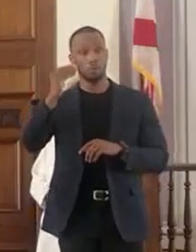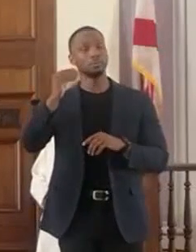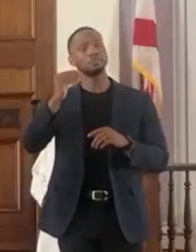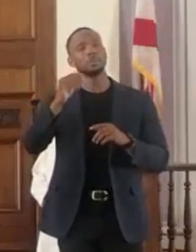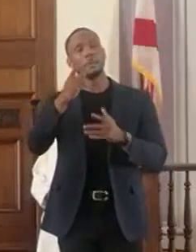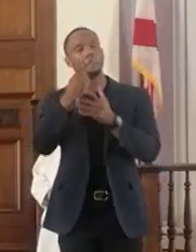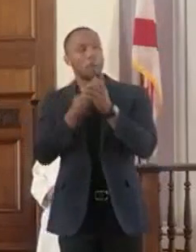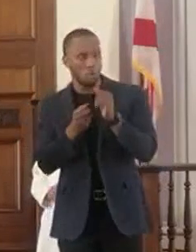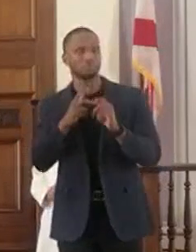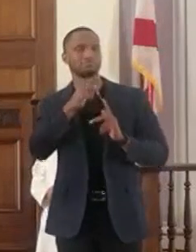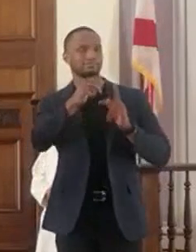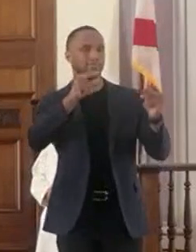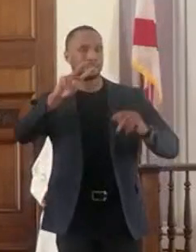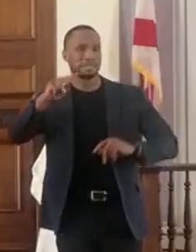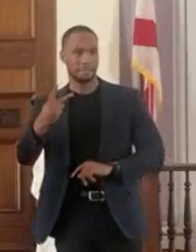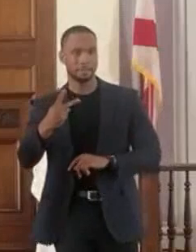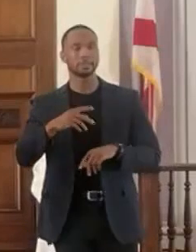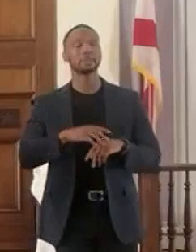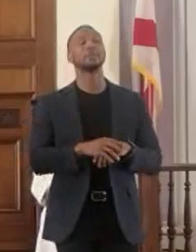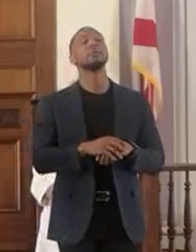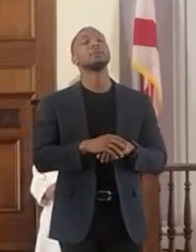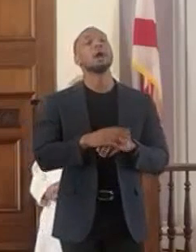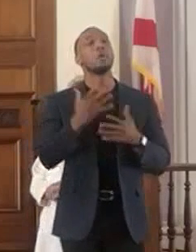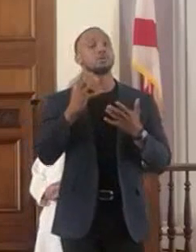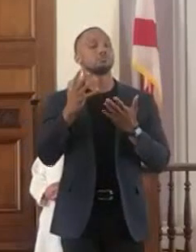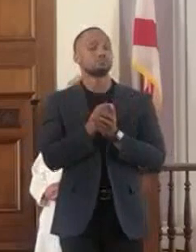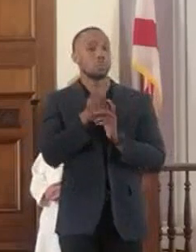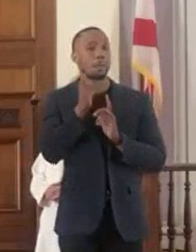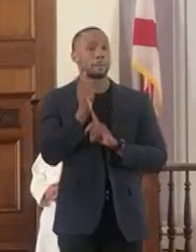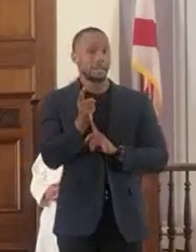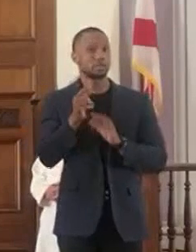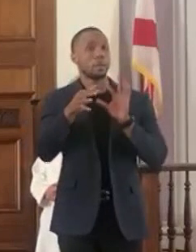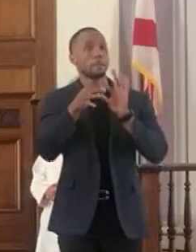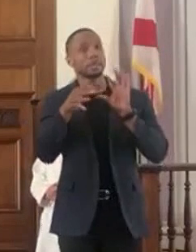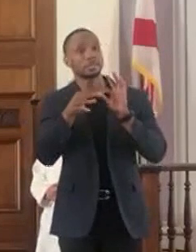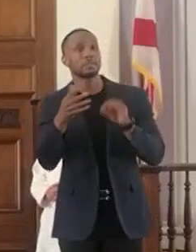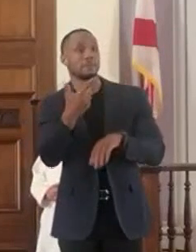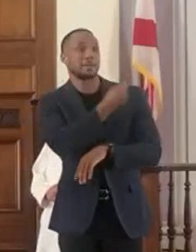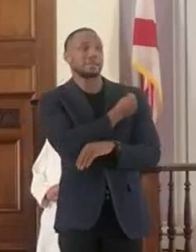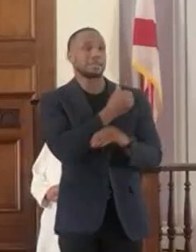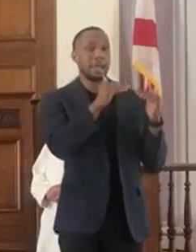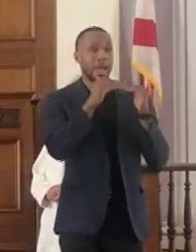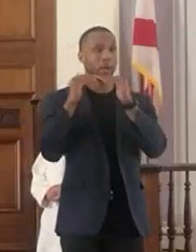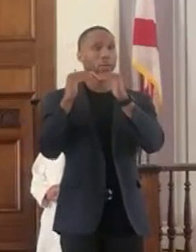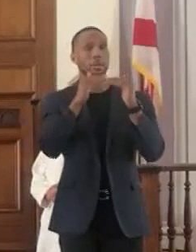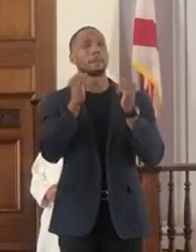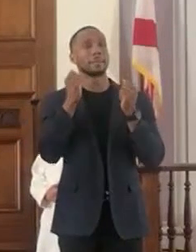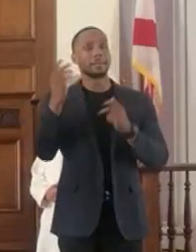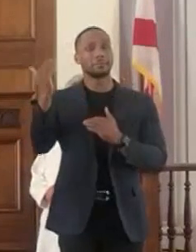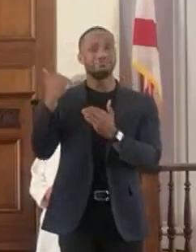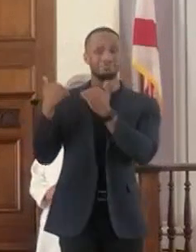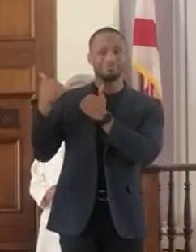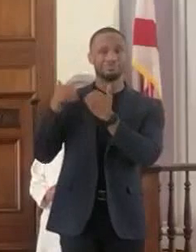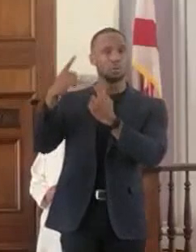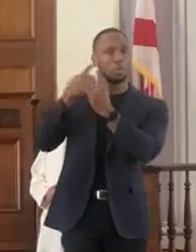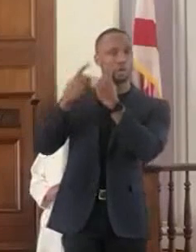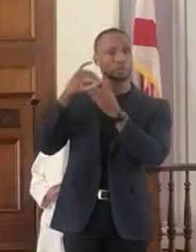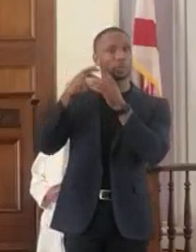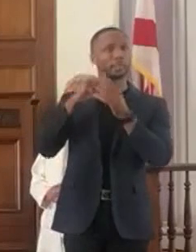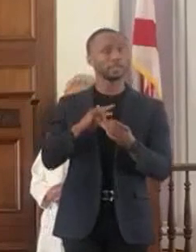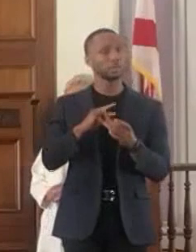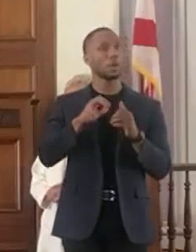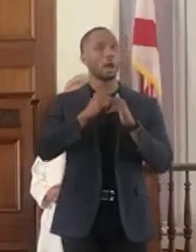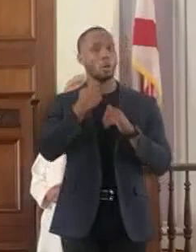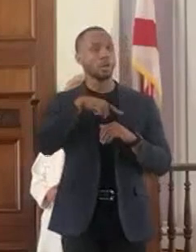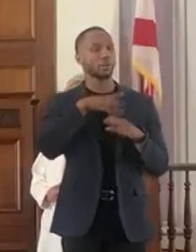as well. I wanted to take 1 minute just to mention vaccine equity. We've gotten many questions about how we're